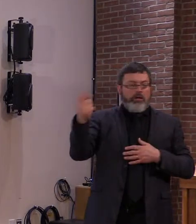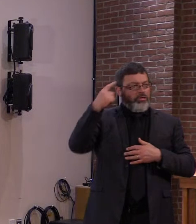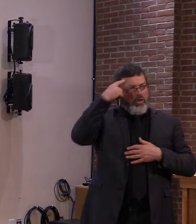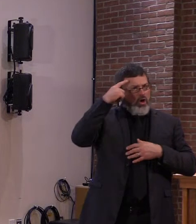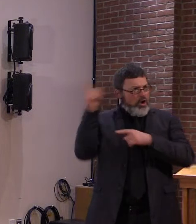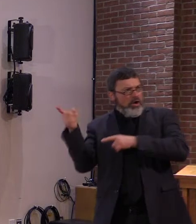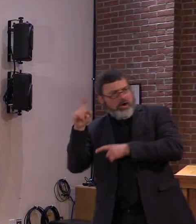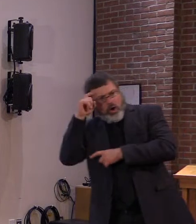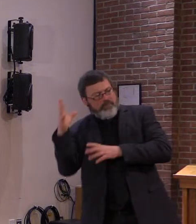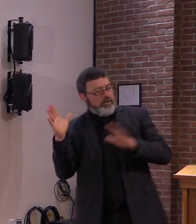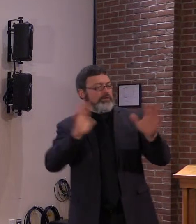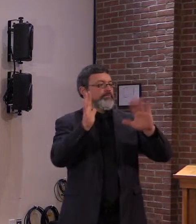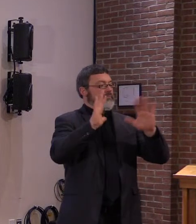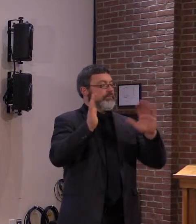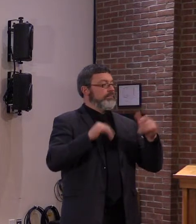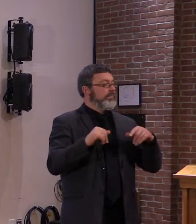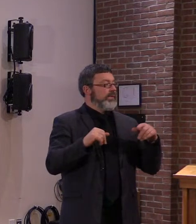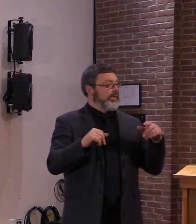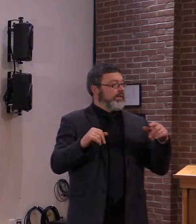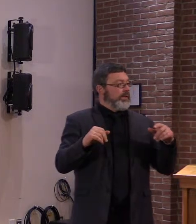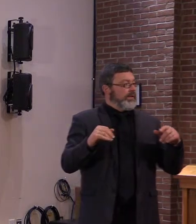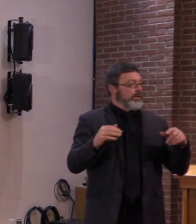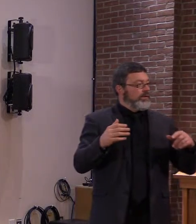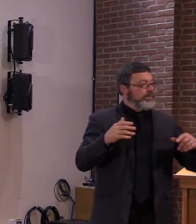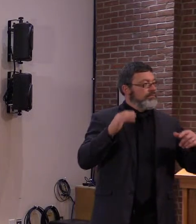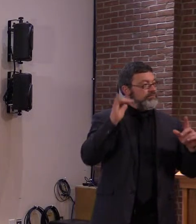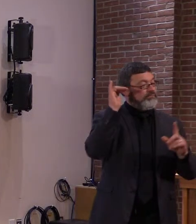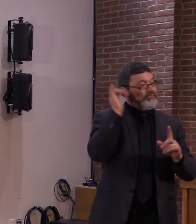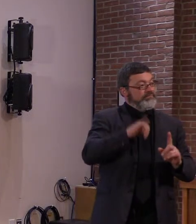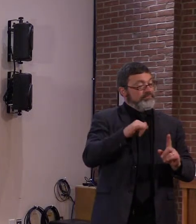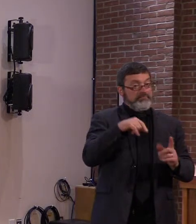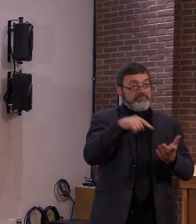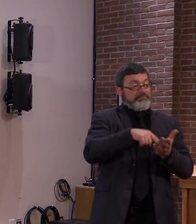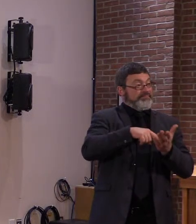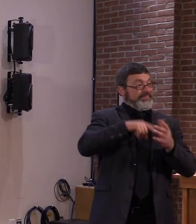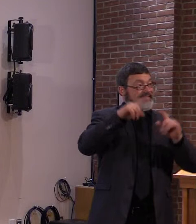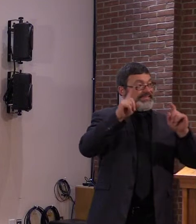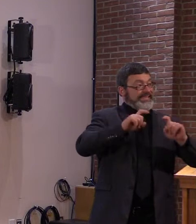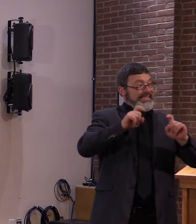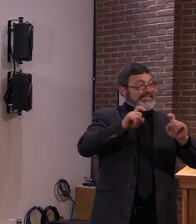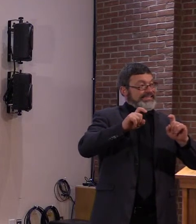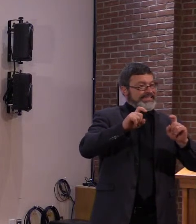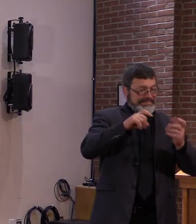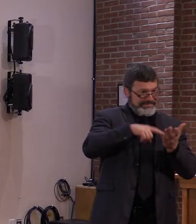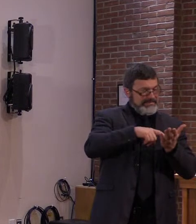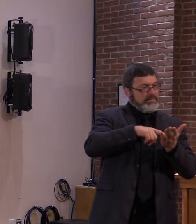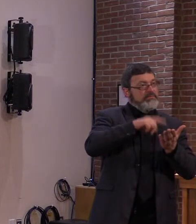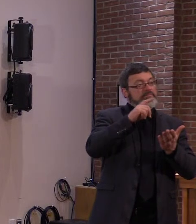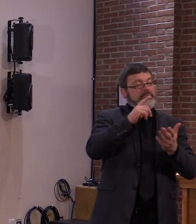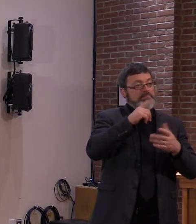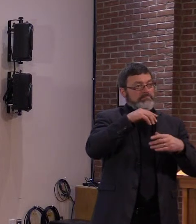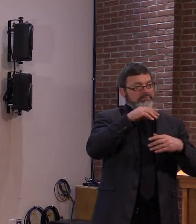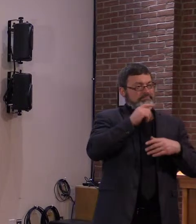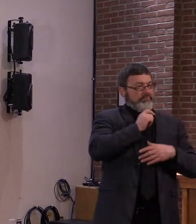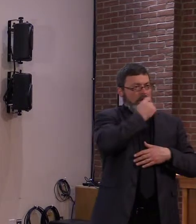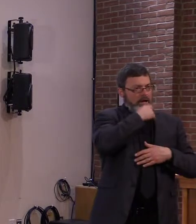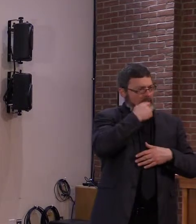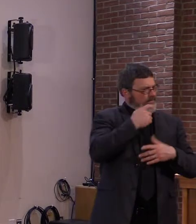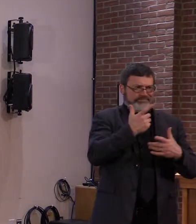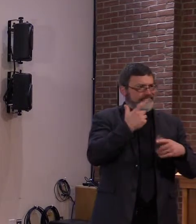grow in that way. Because optimistic as we are about the vaccine, we know that not every person's going to get the vaccine